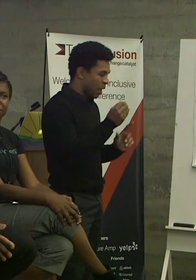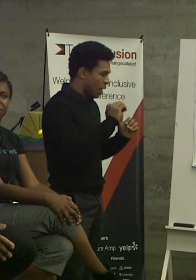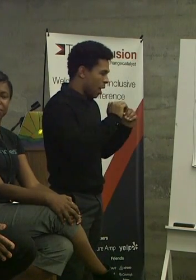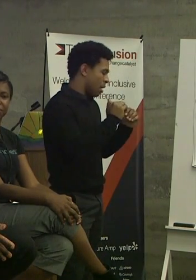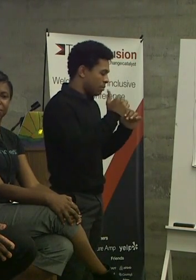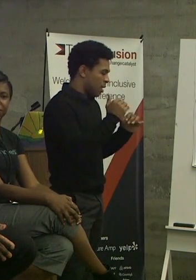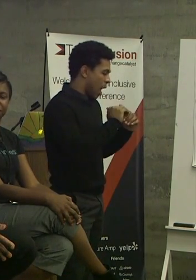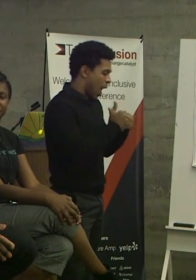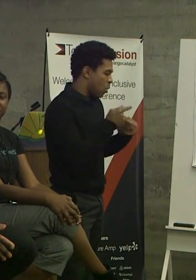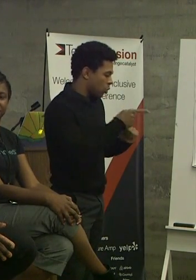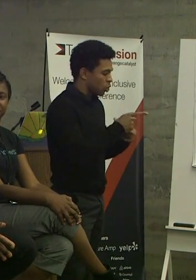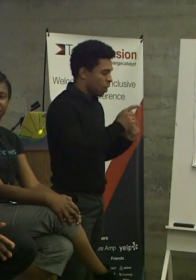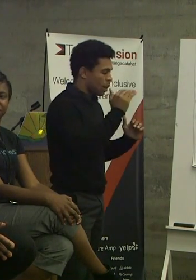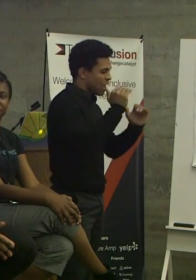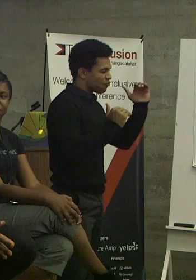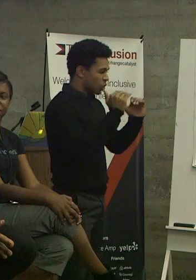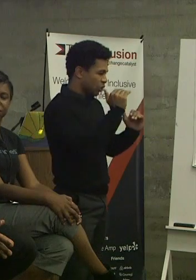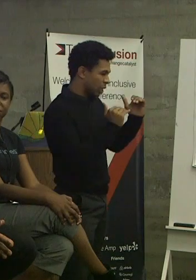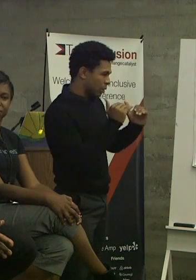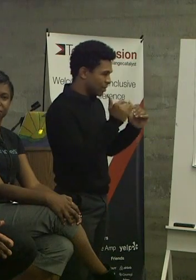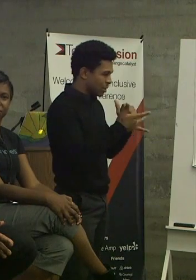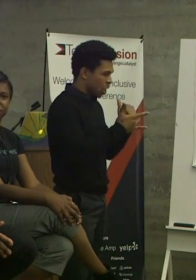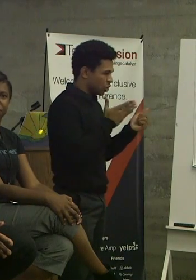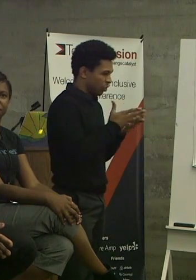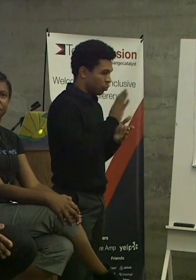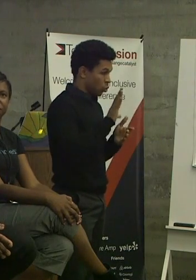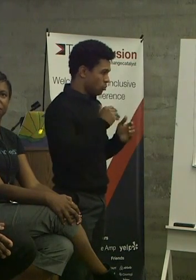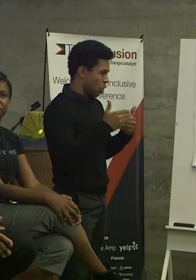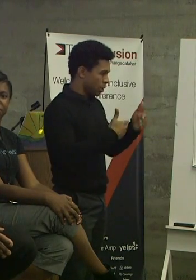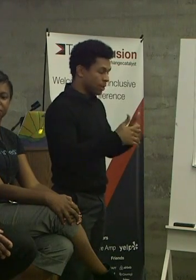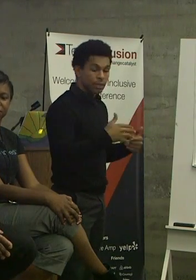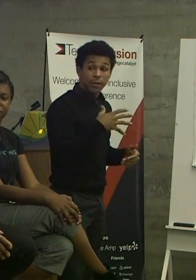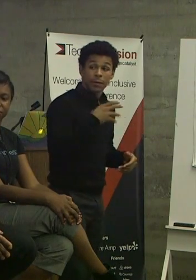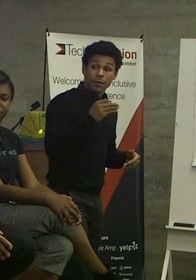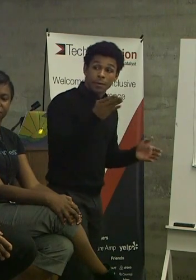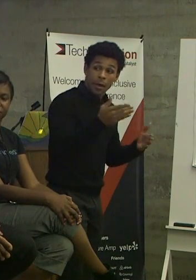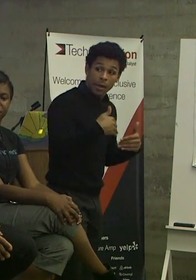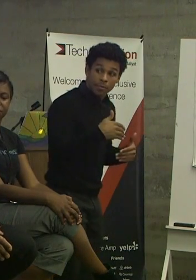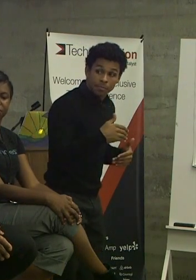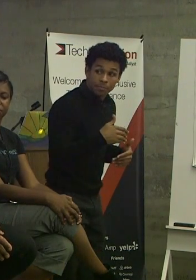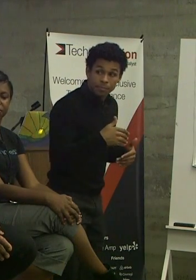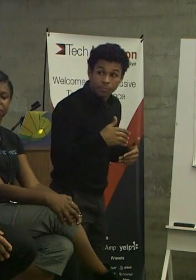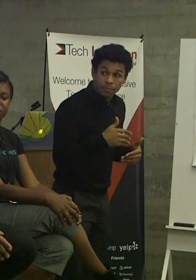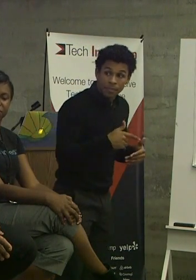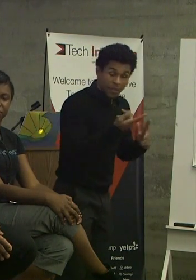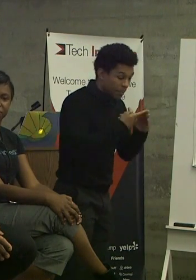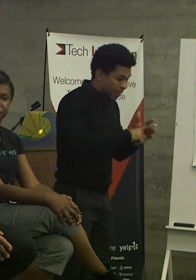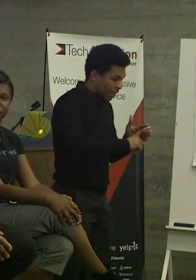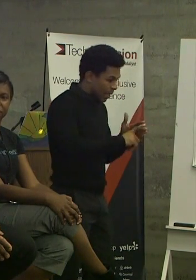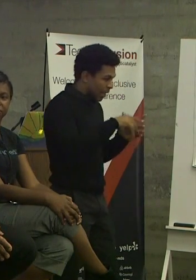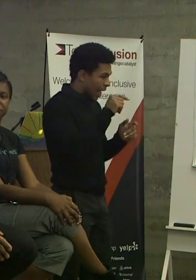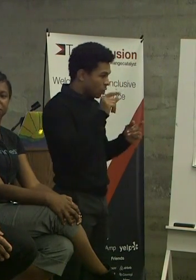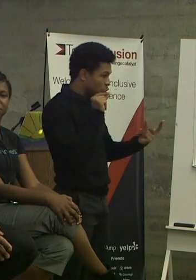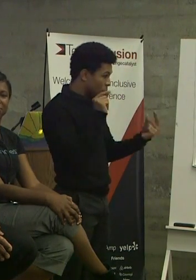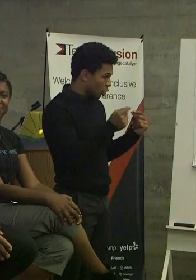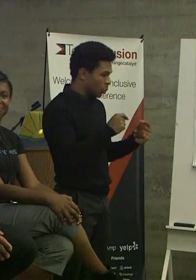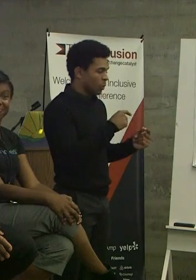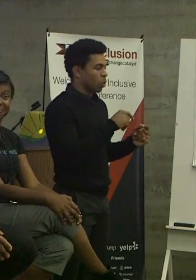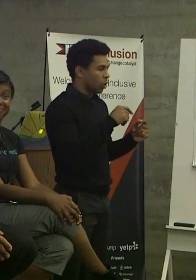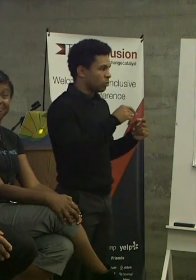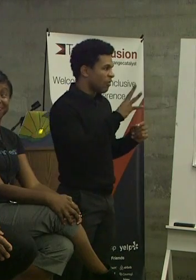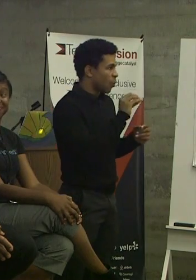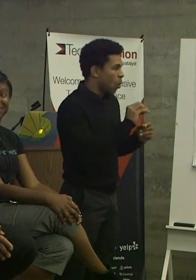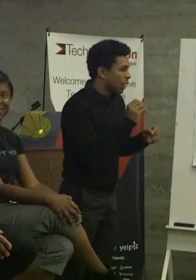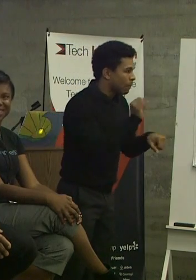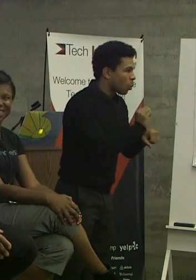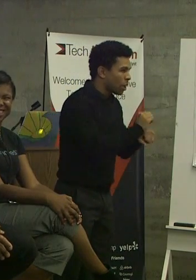technology to improve that process. Yeah, so I was the first Latina hired at Twitter, and we were about 40 employees. This was almost 7 years ago.